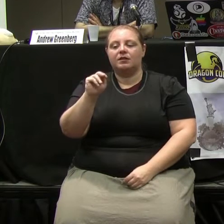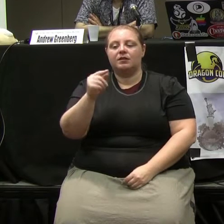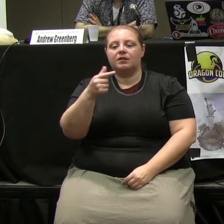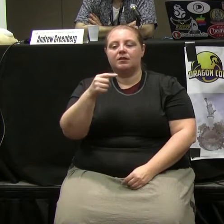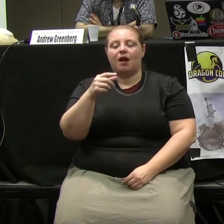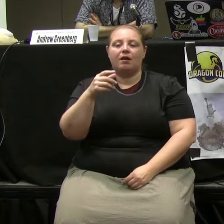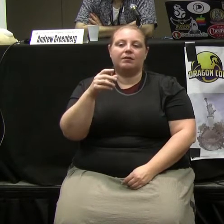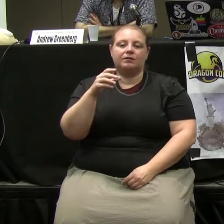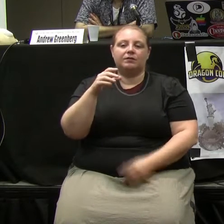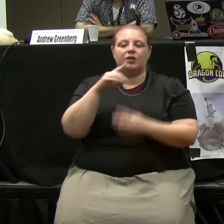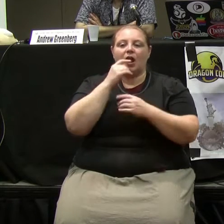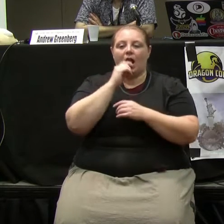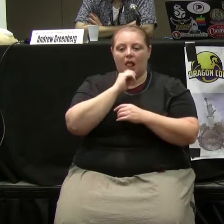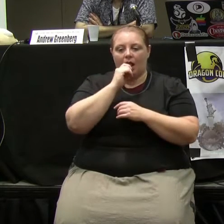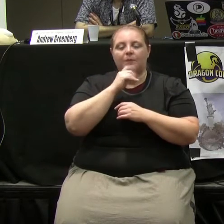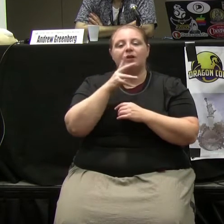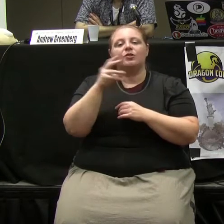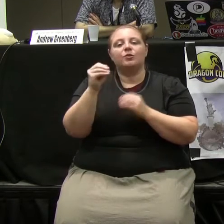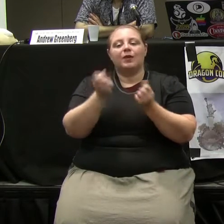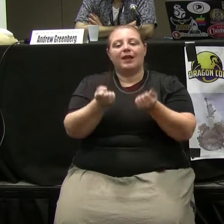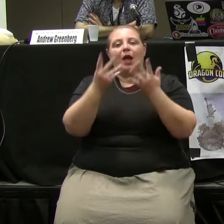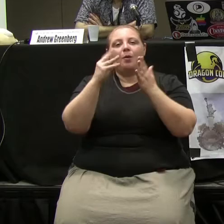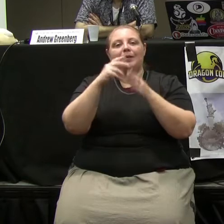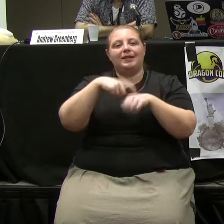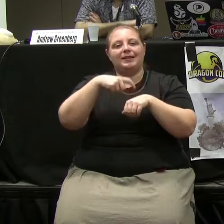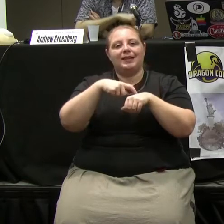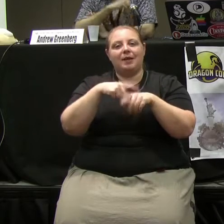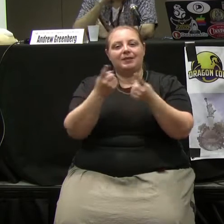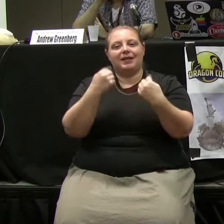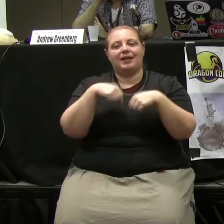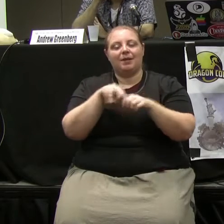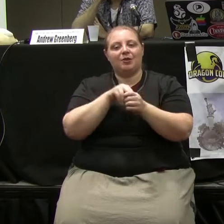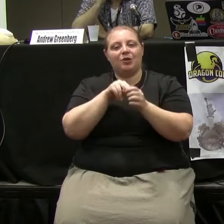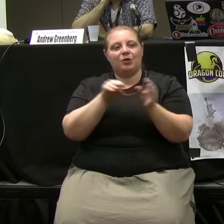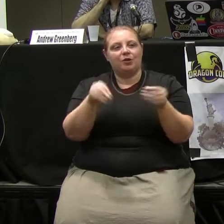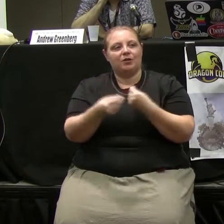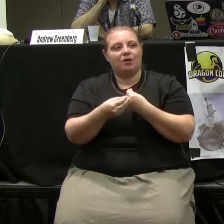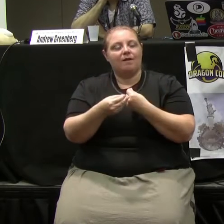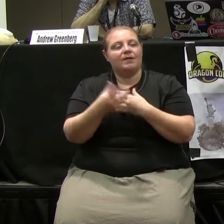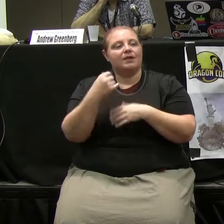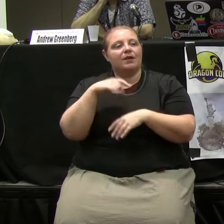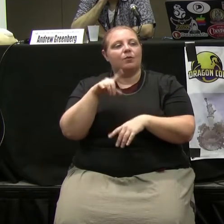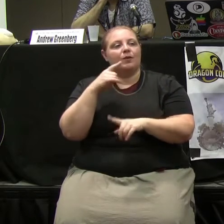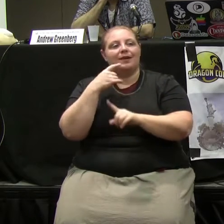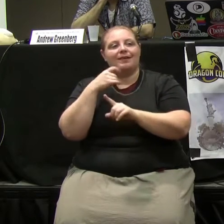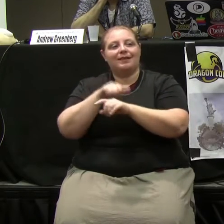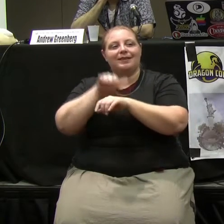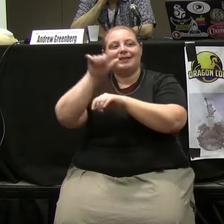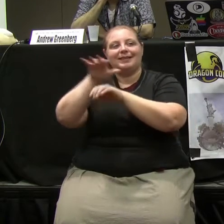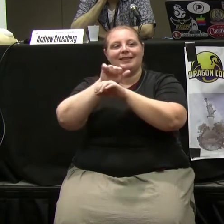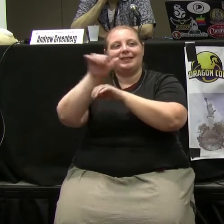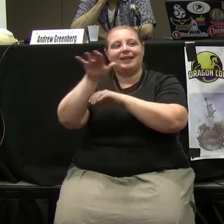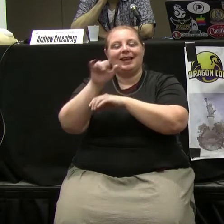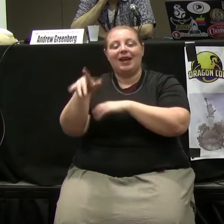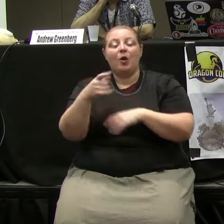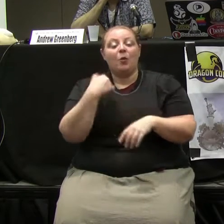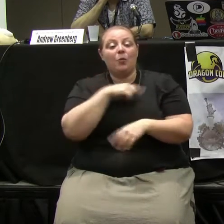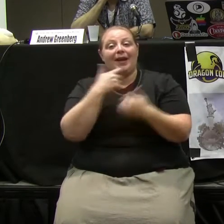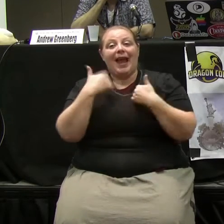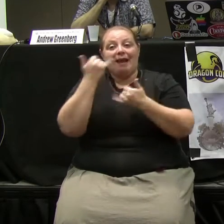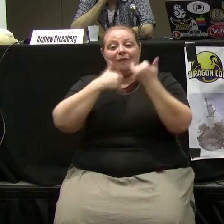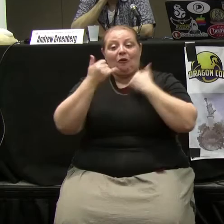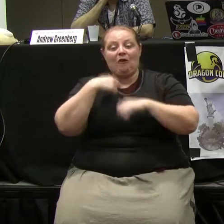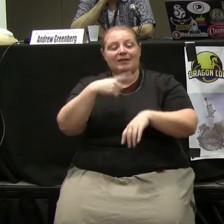nurse. We got calls at PTA from legislative offices saying, please tell them to stop sending. They